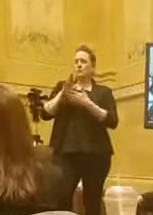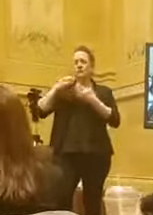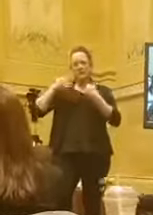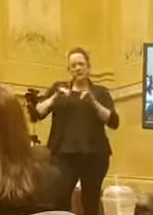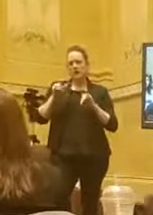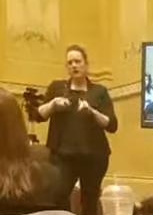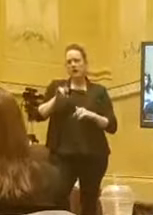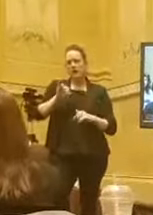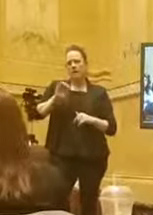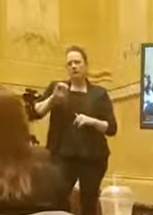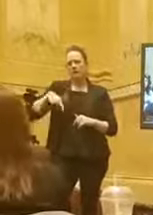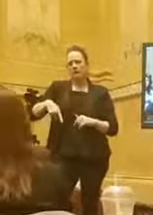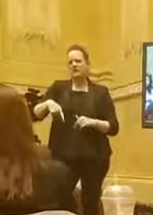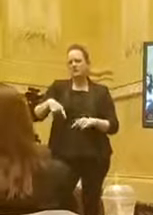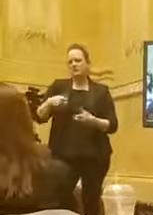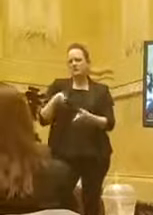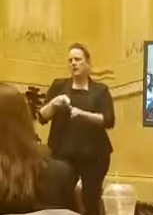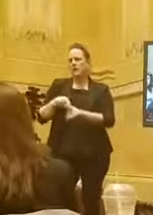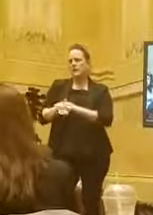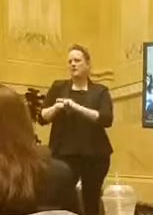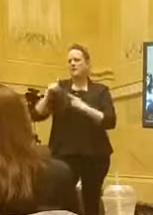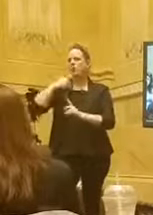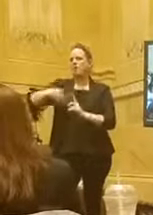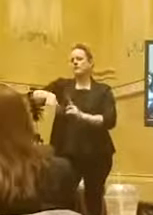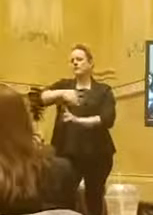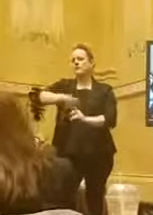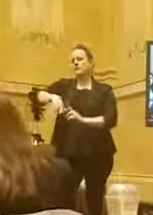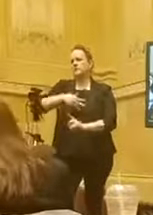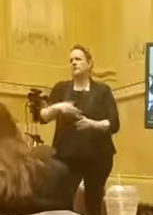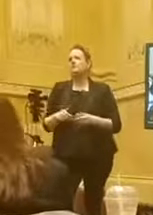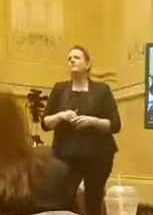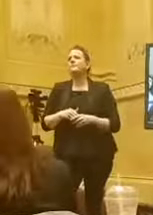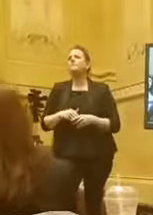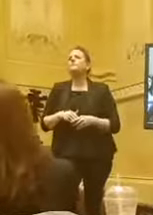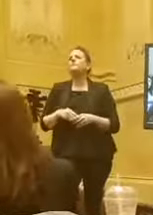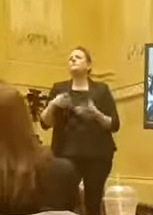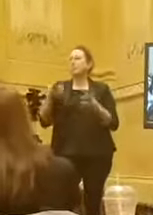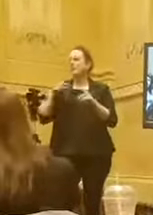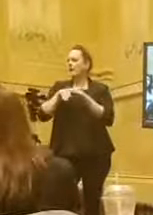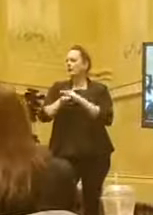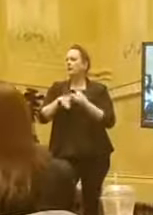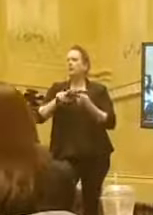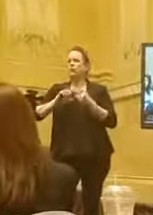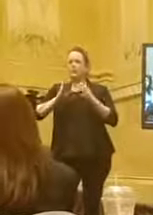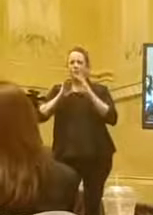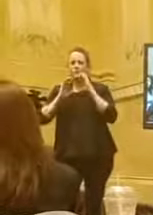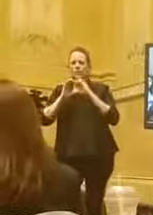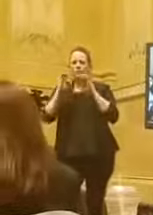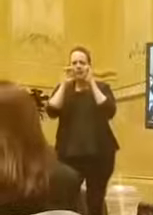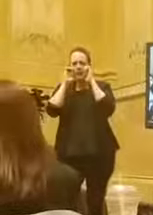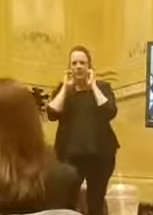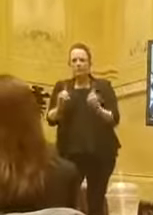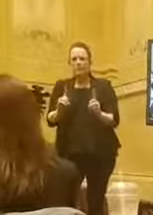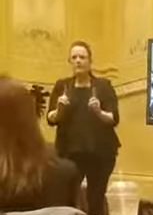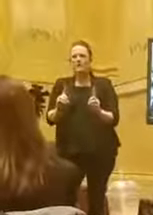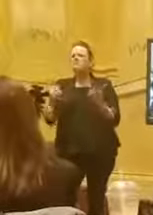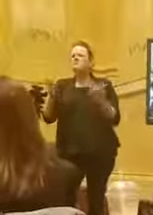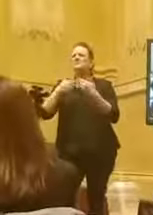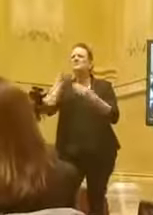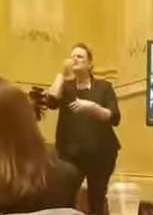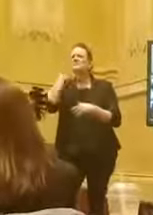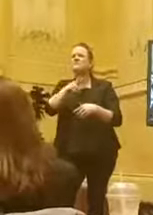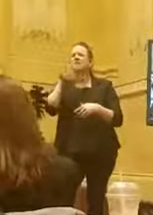the things that she's learning in her environment, and she needs access to communication. Deaf children need access to communication